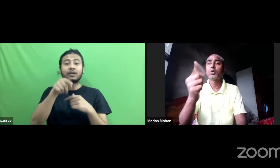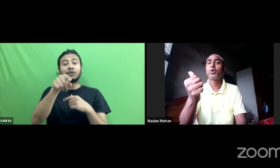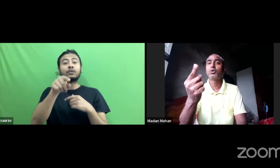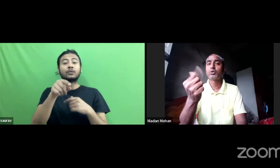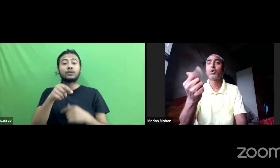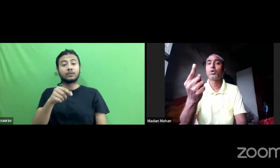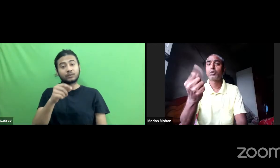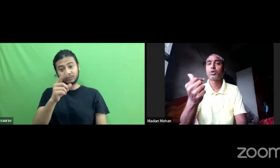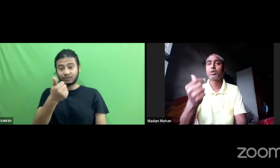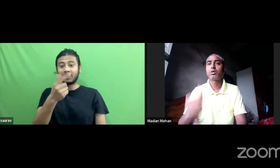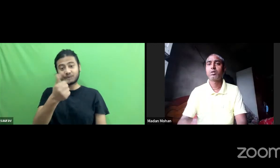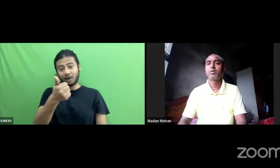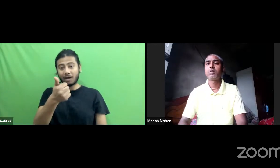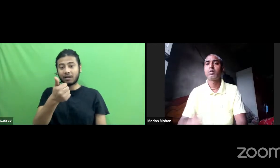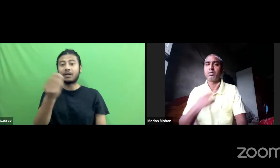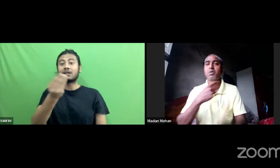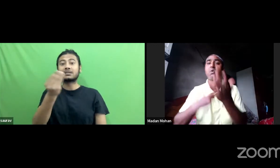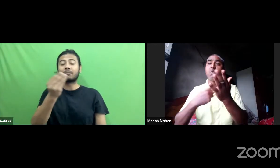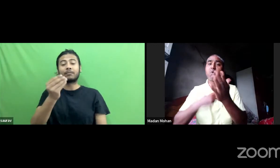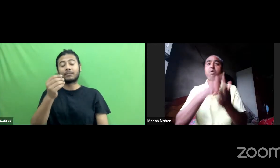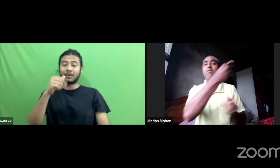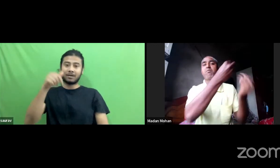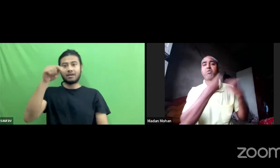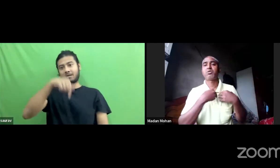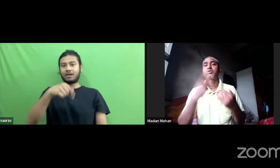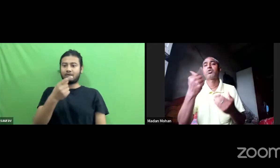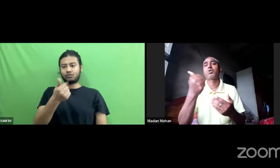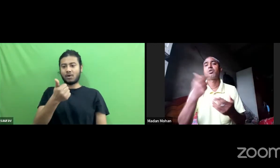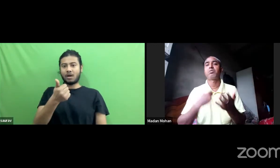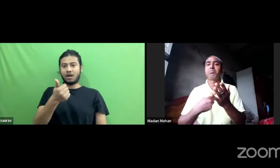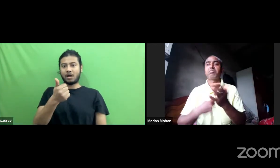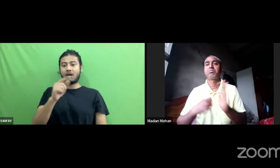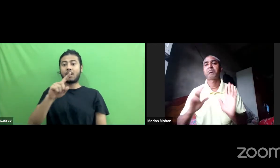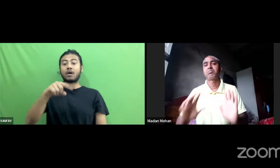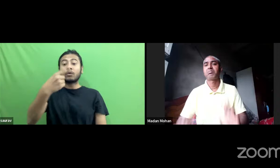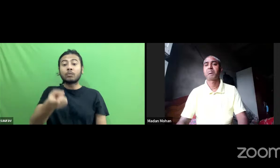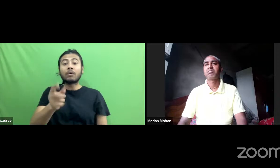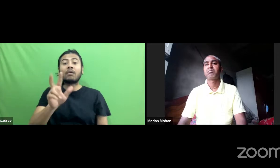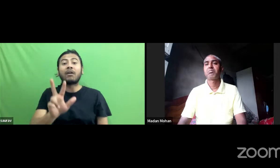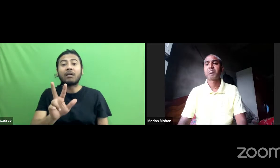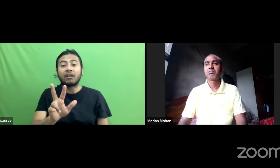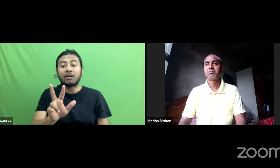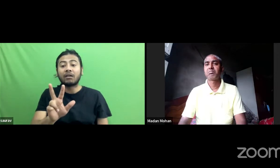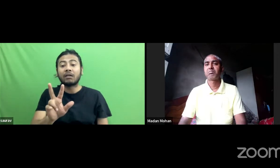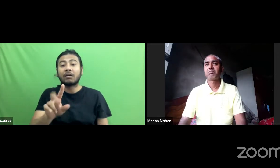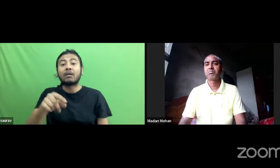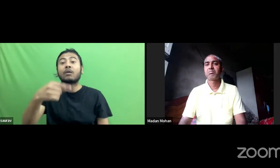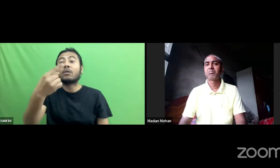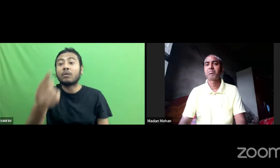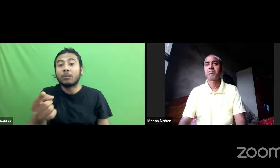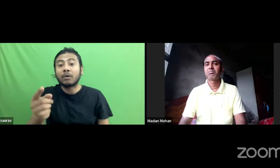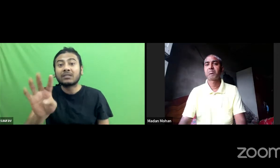that today I finished this much. So what you do, you carry forward those rounds for the next day.